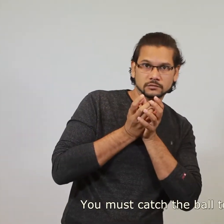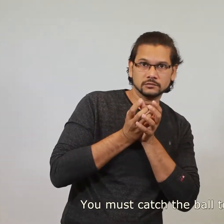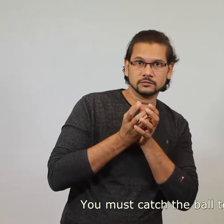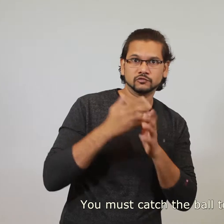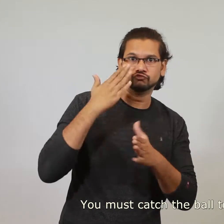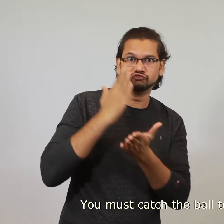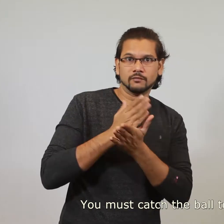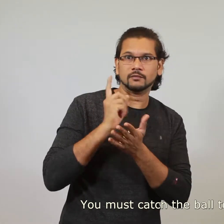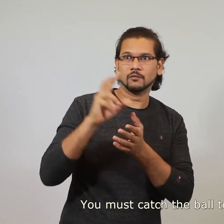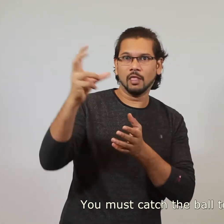ball to stop it.